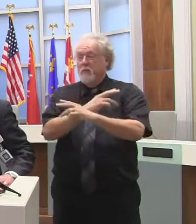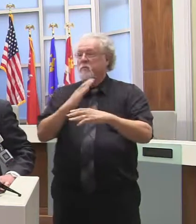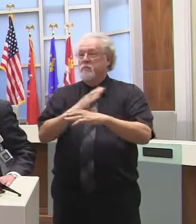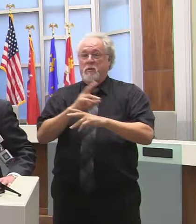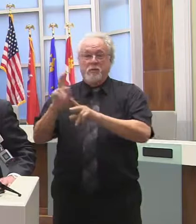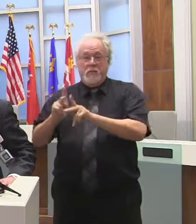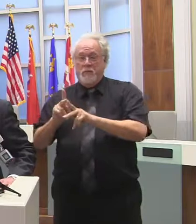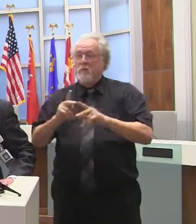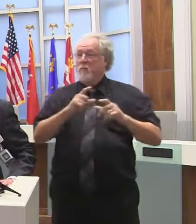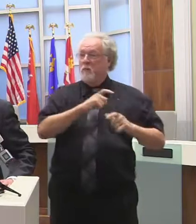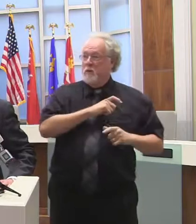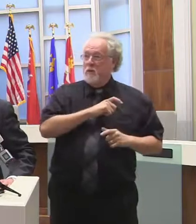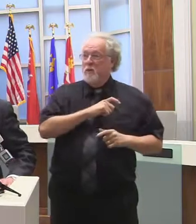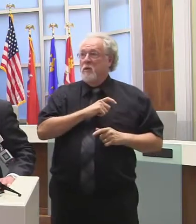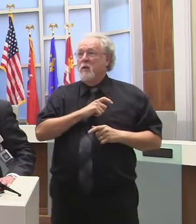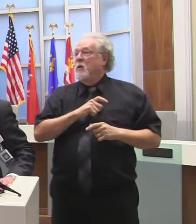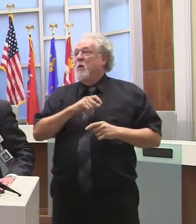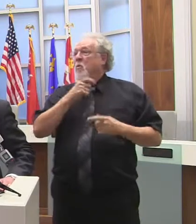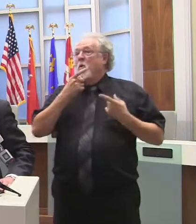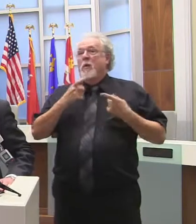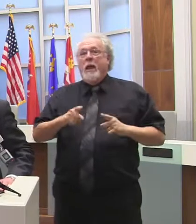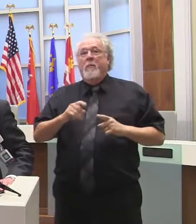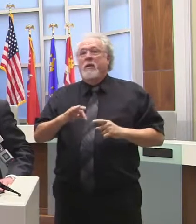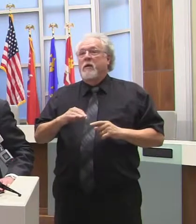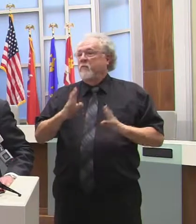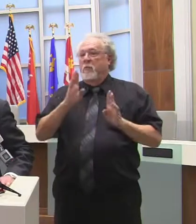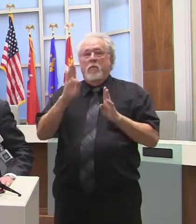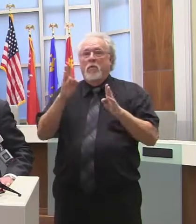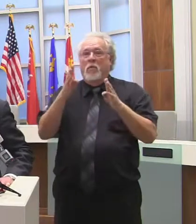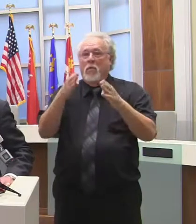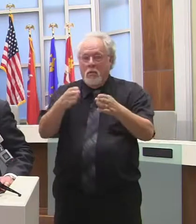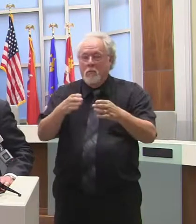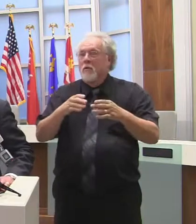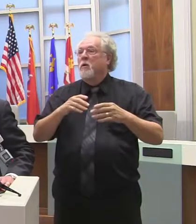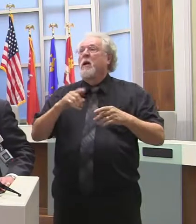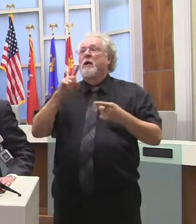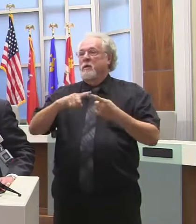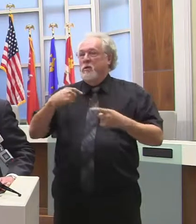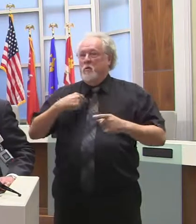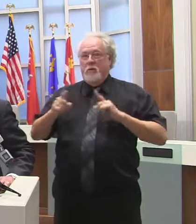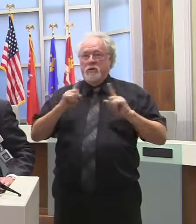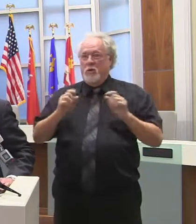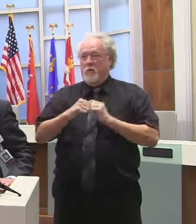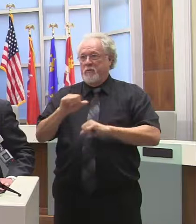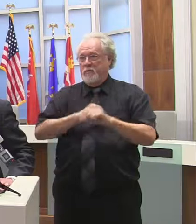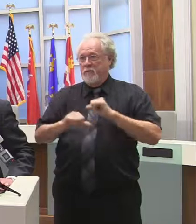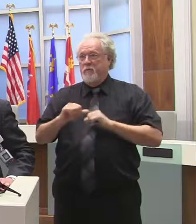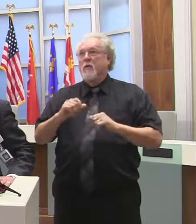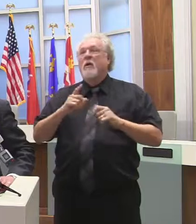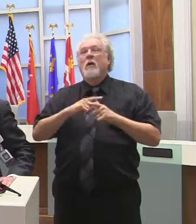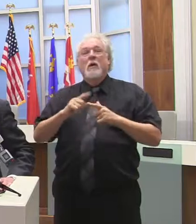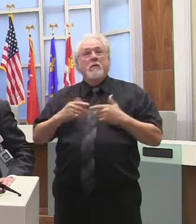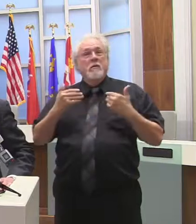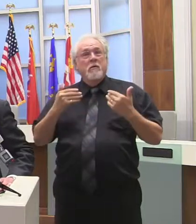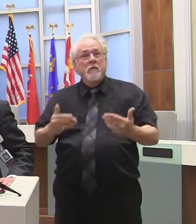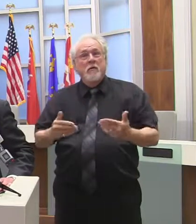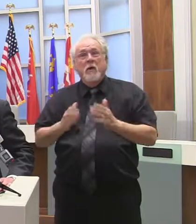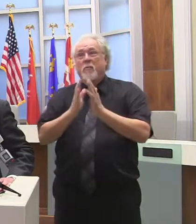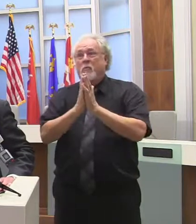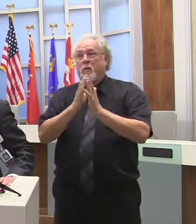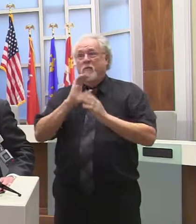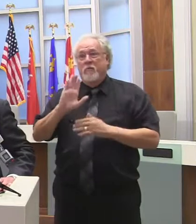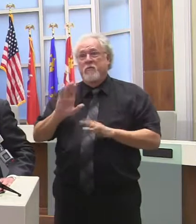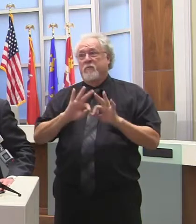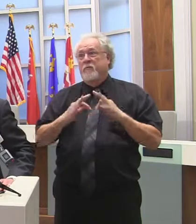police. That will only happen if we listen and engage with one another. And as we move forward, I would ask everyone to pray for